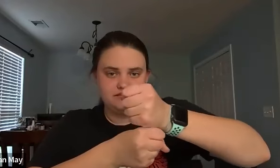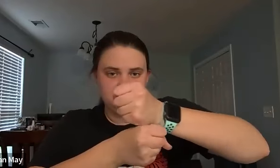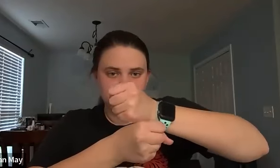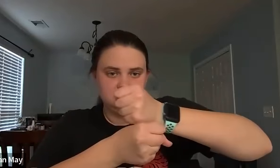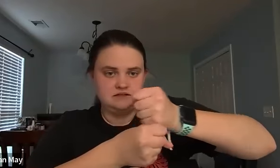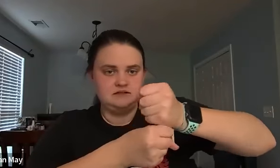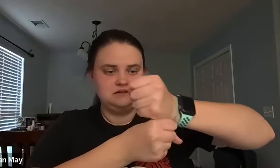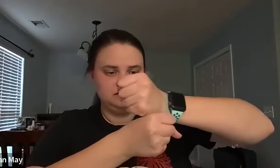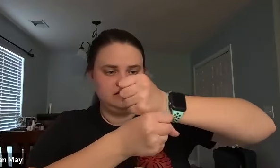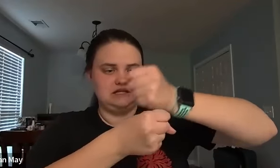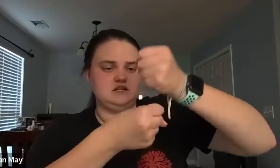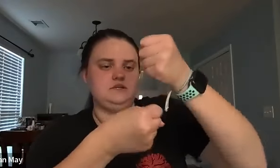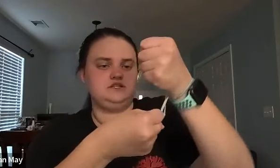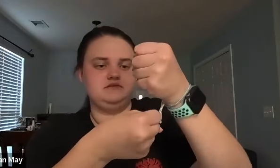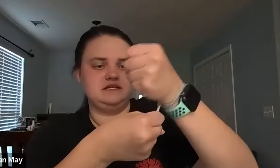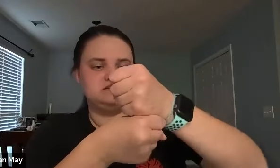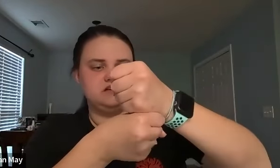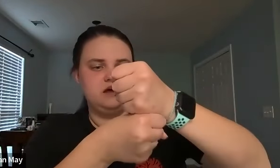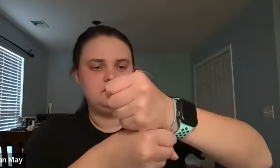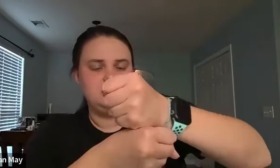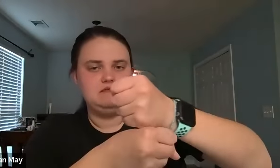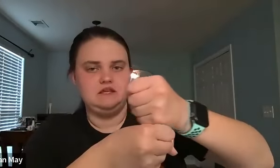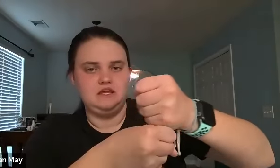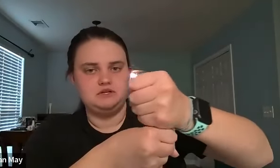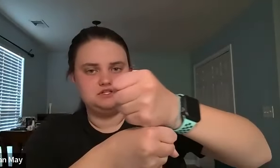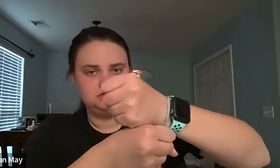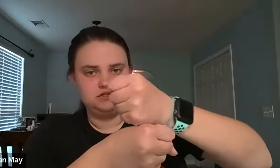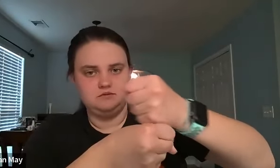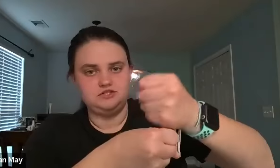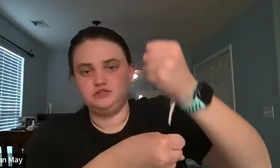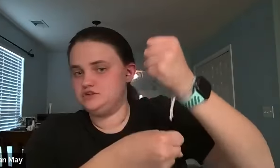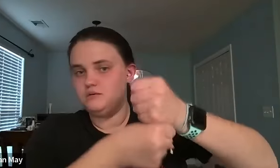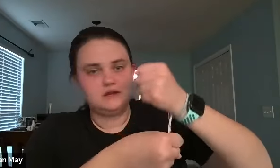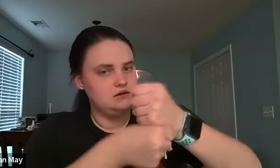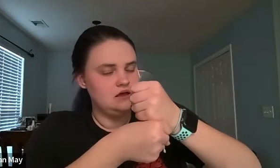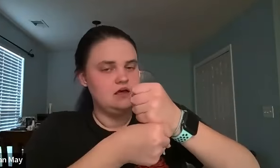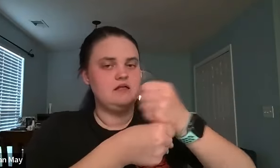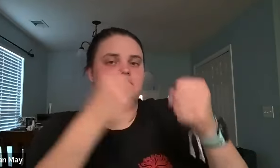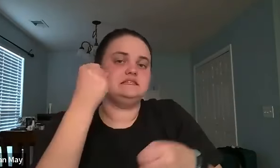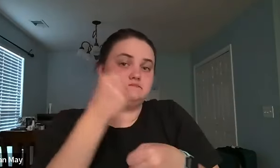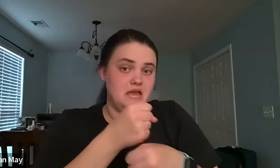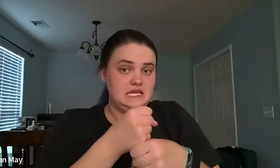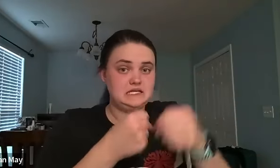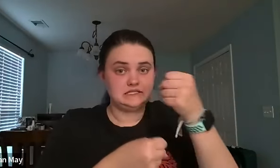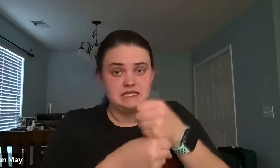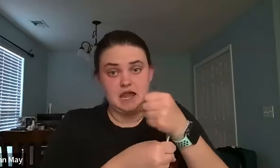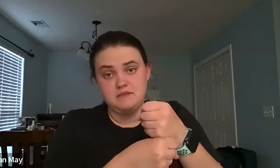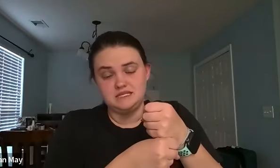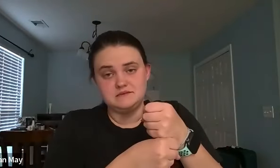coffee. It's gonna be 2 fists on top, and then they go in a circular motion. You don't wanna, this is make, like I made